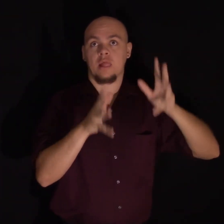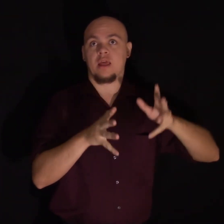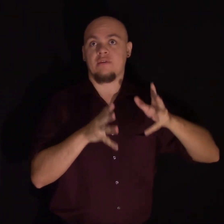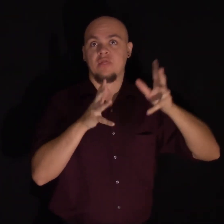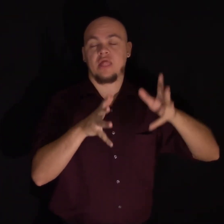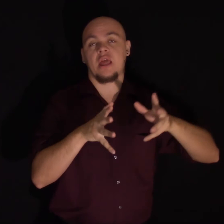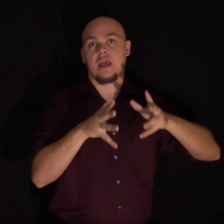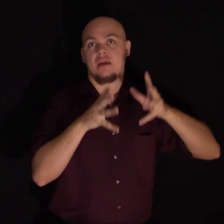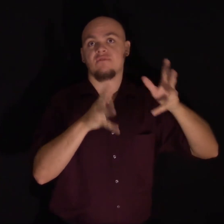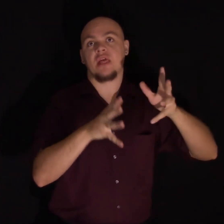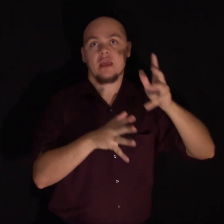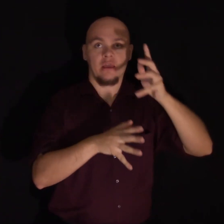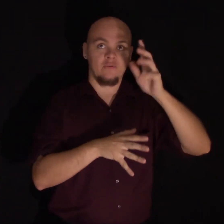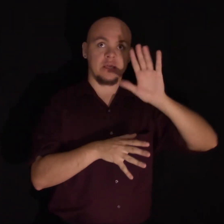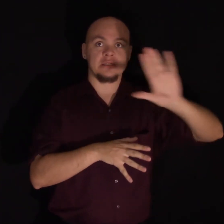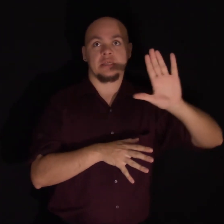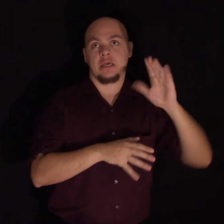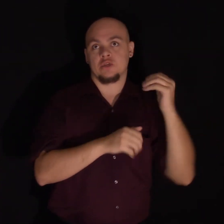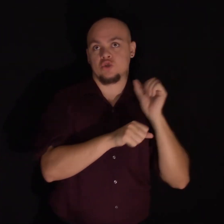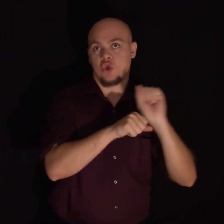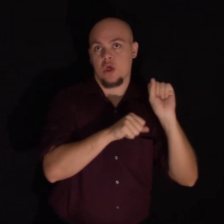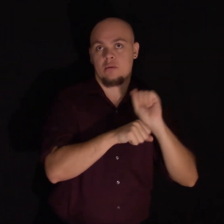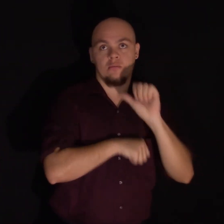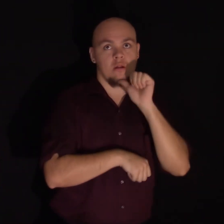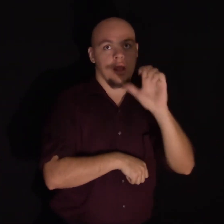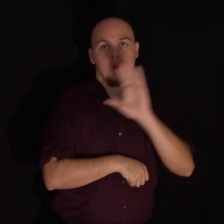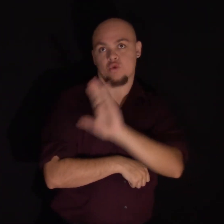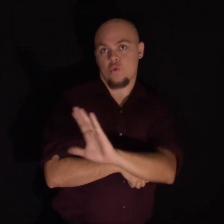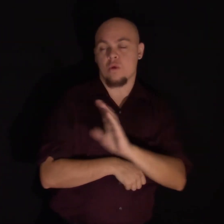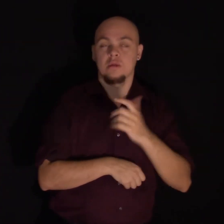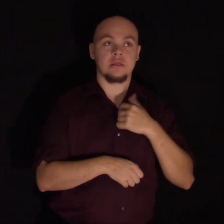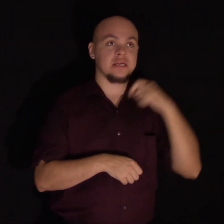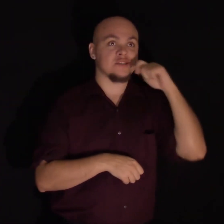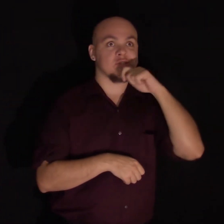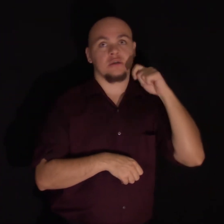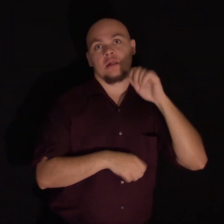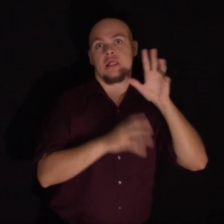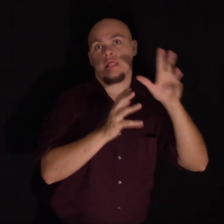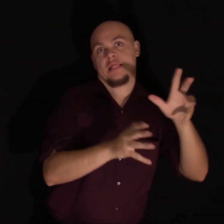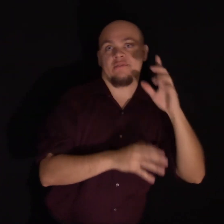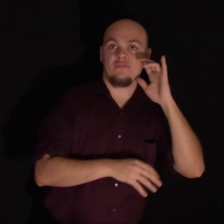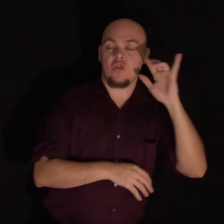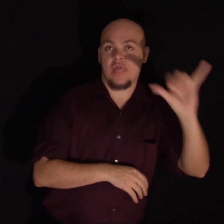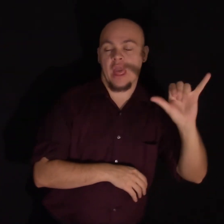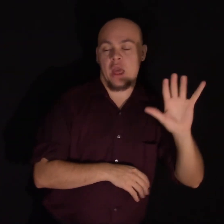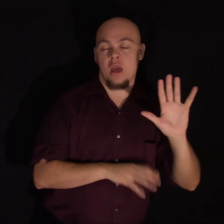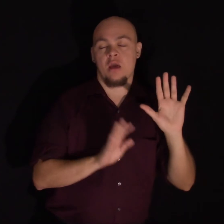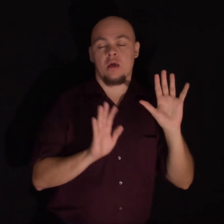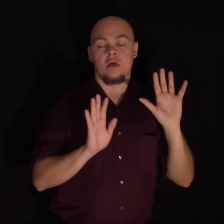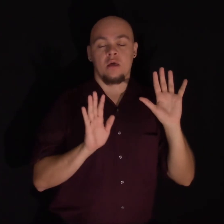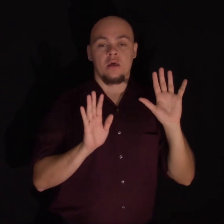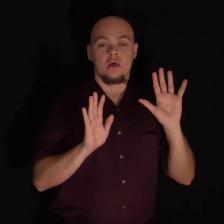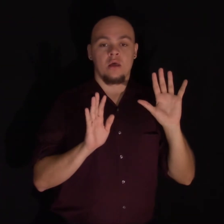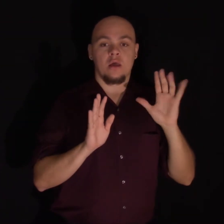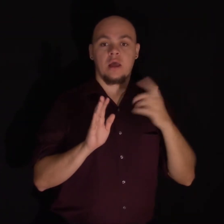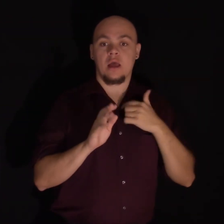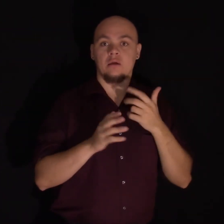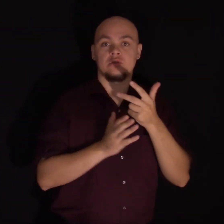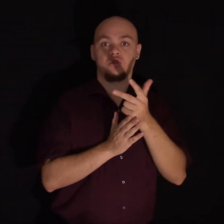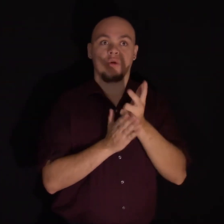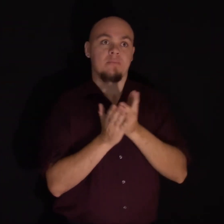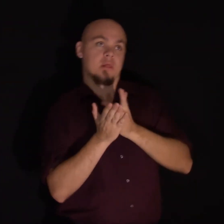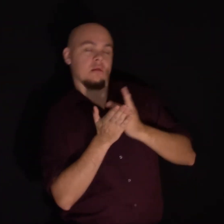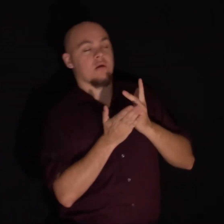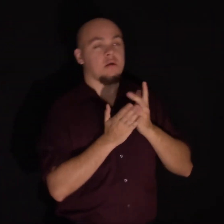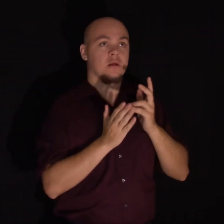Sorkin. Oh, every time I went to brush my teeth, leave that to Aaron Sorkin. Tried to parallel park my car, leave that to